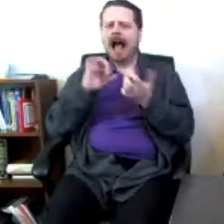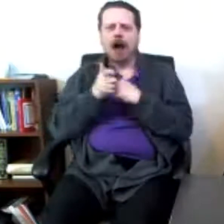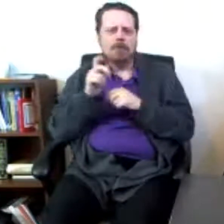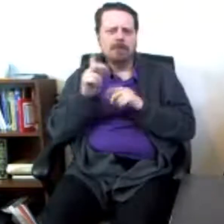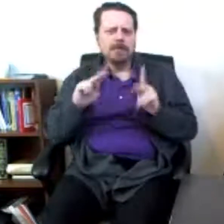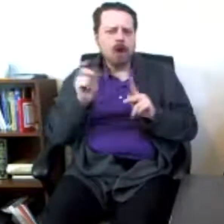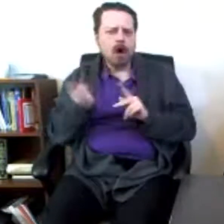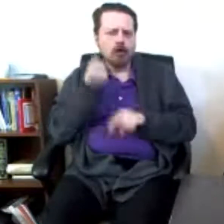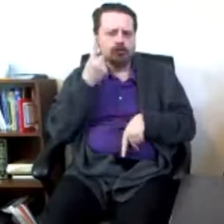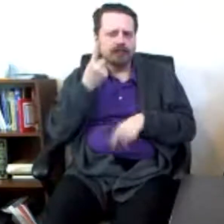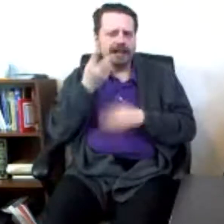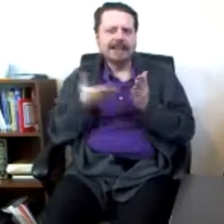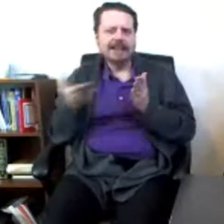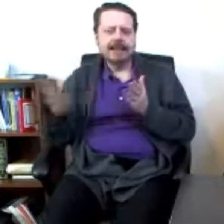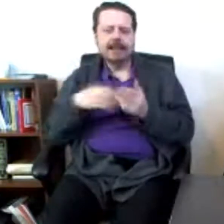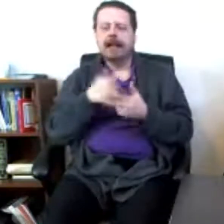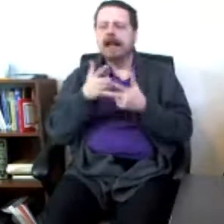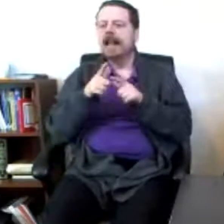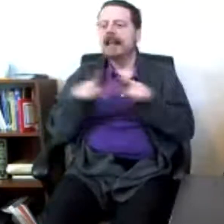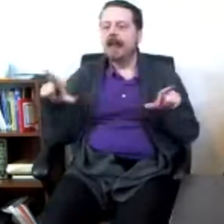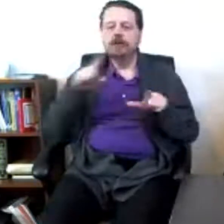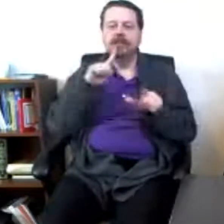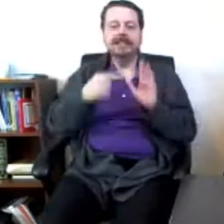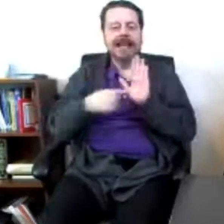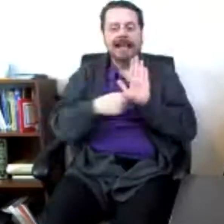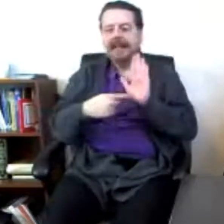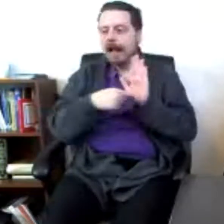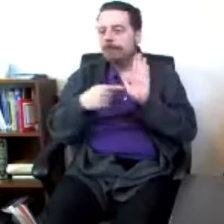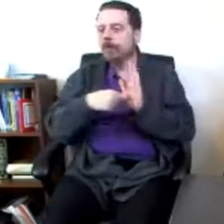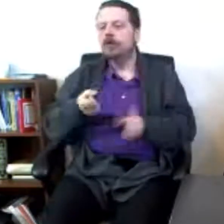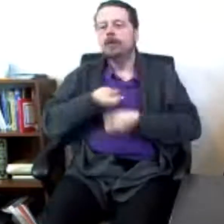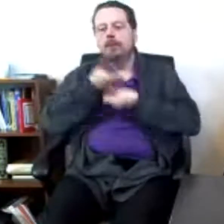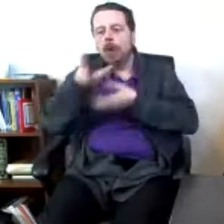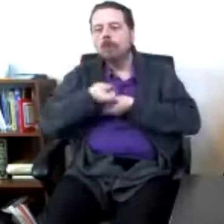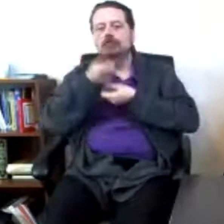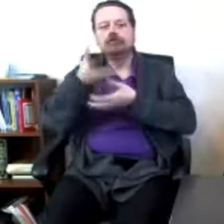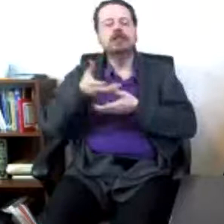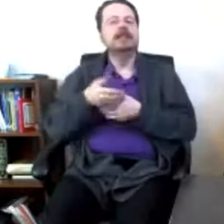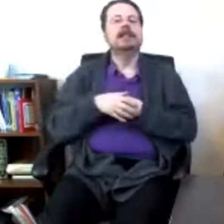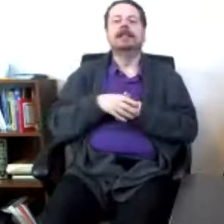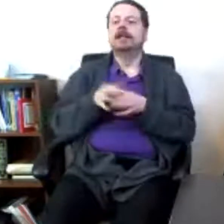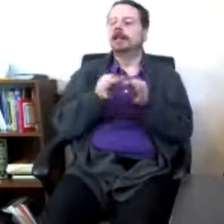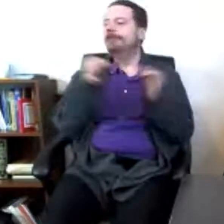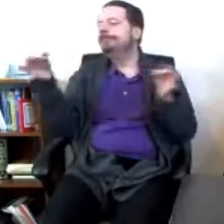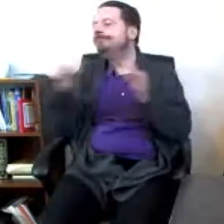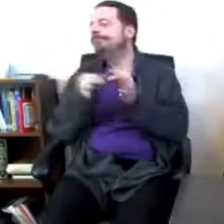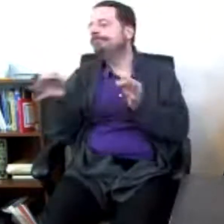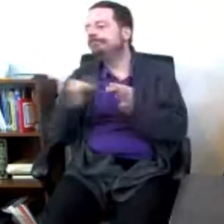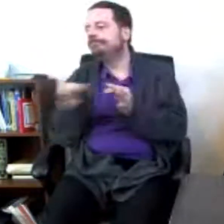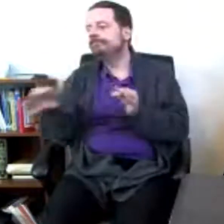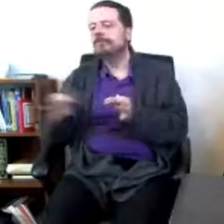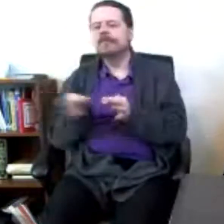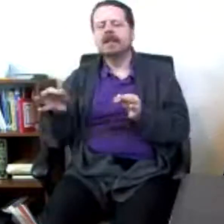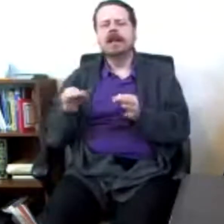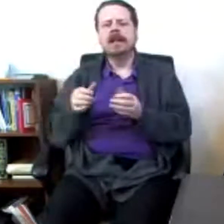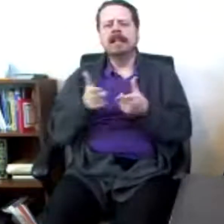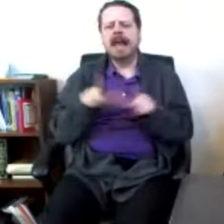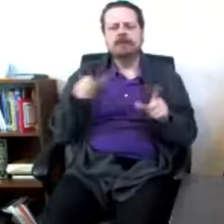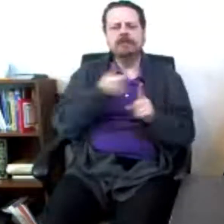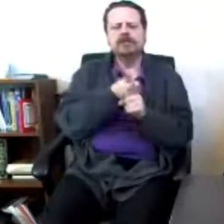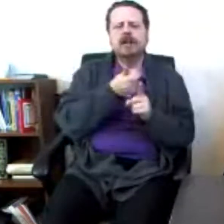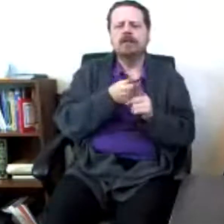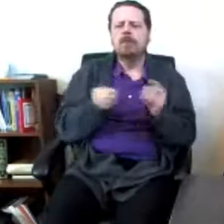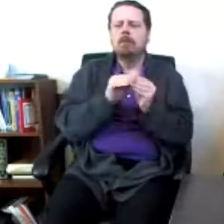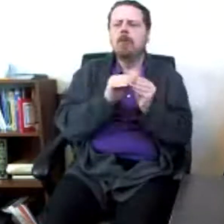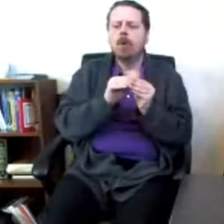understand, the language is examples and proverbs that you use. So the language has more to do with